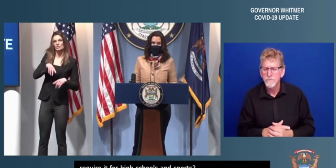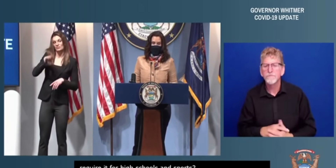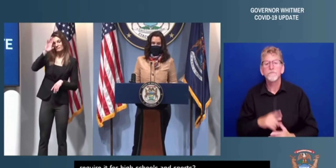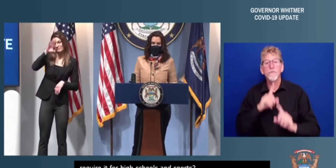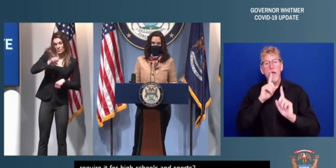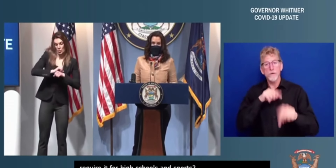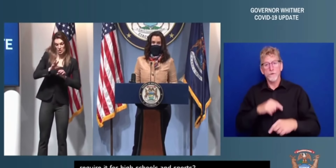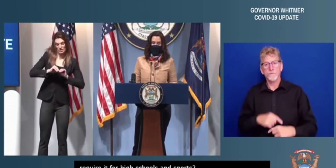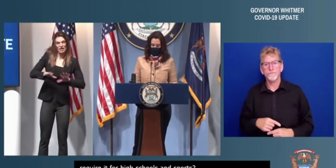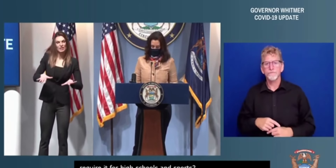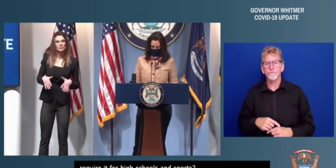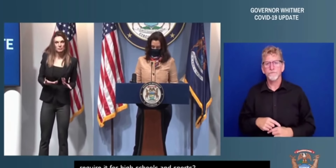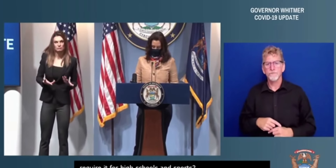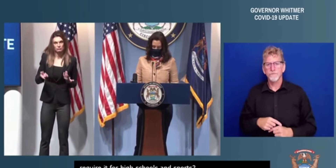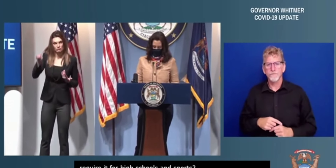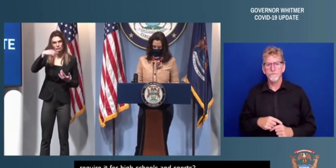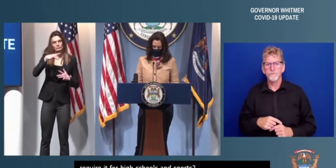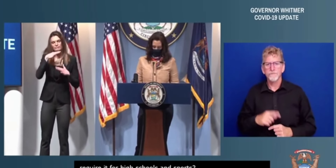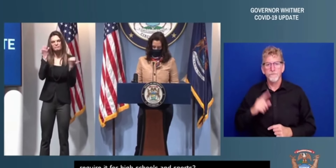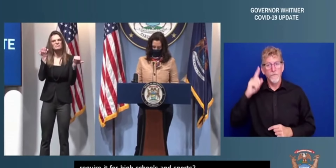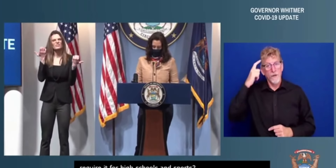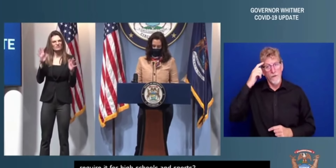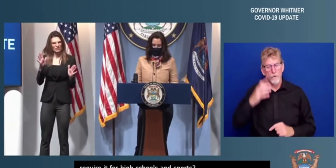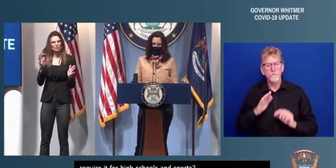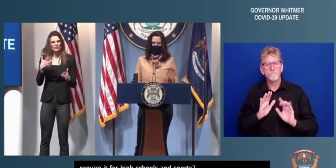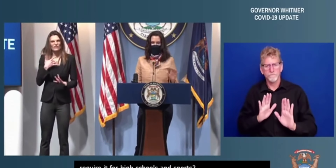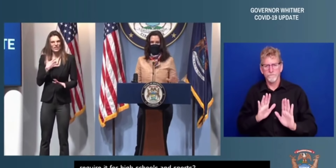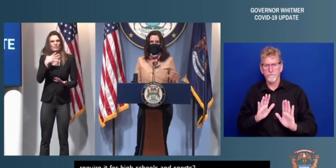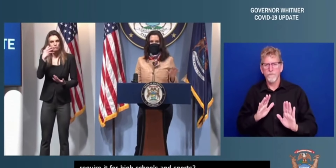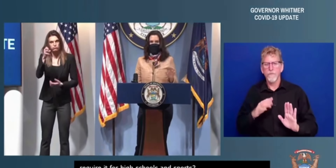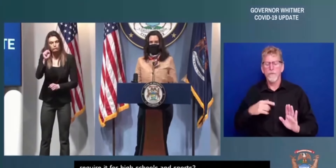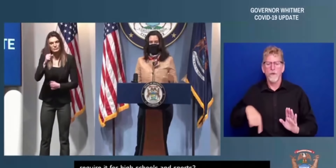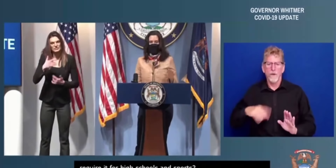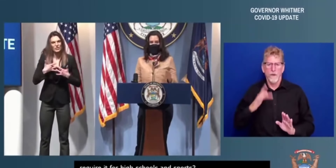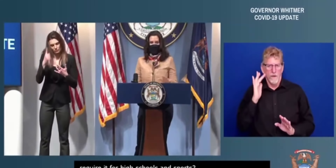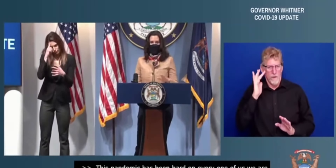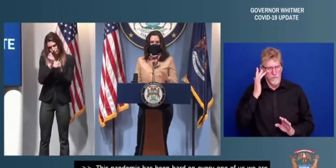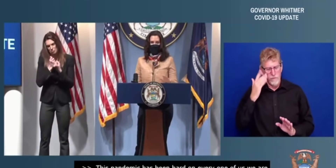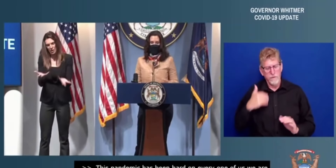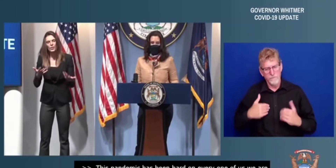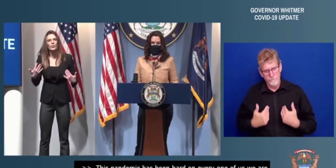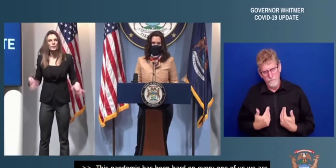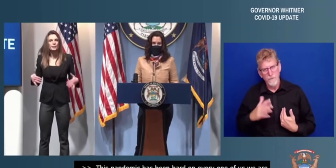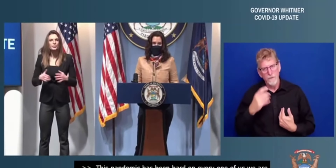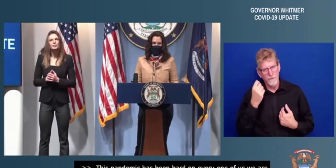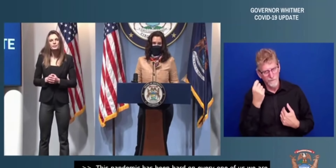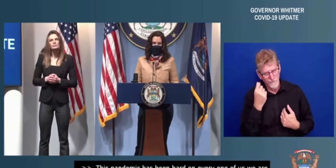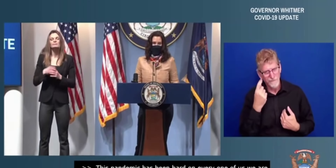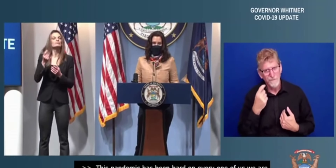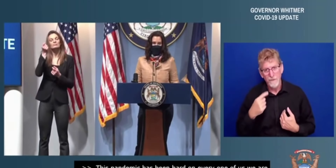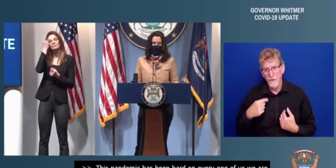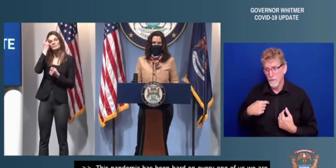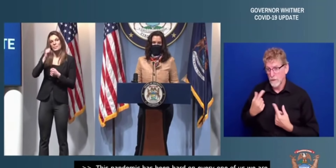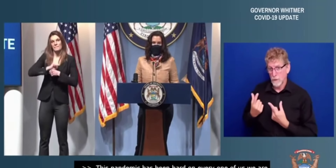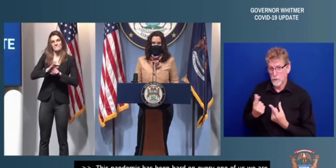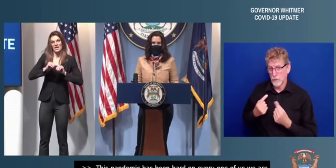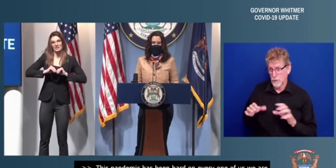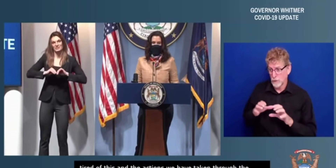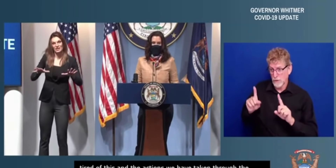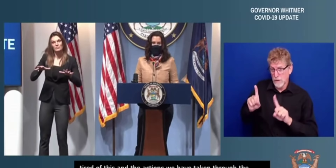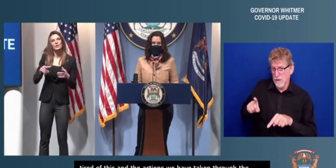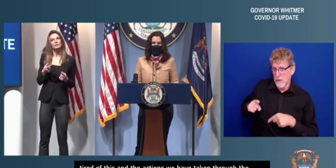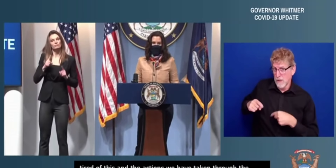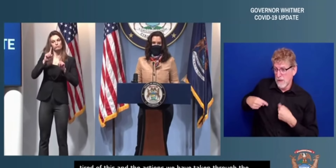every single one of us. We're all tired of this. And the actions that we've taken throughout the course of the pandemic have